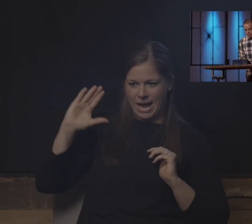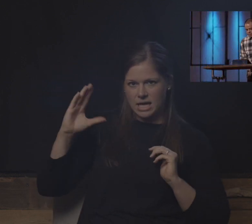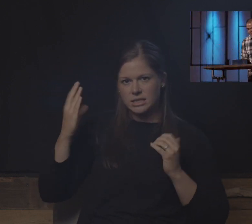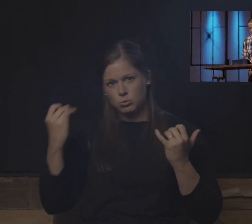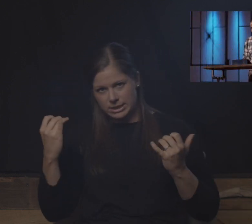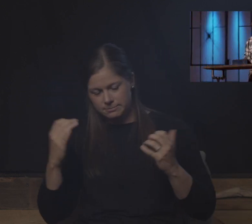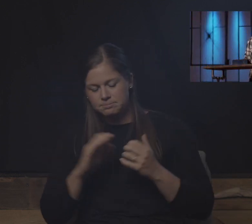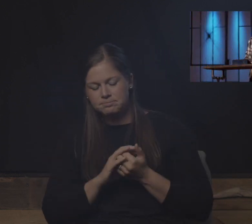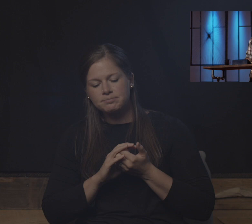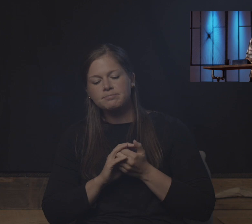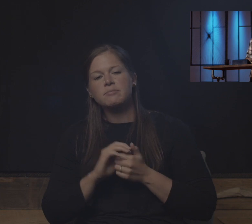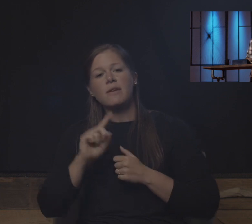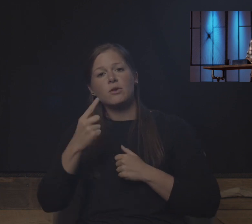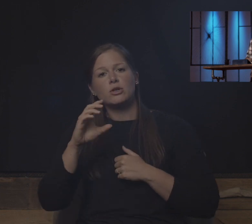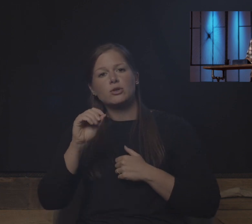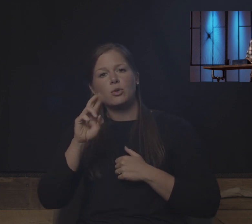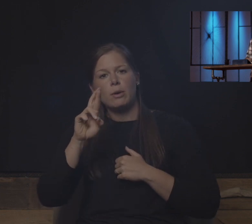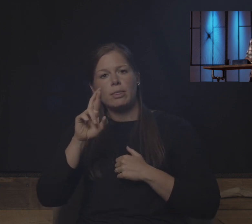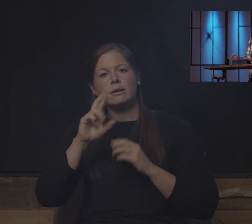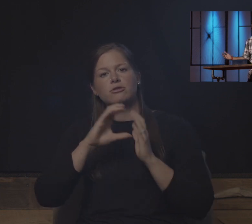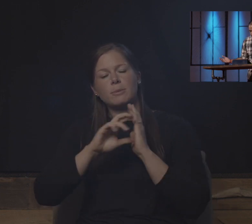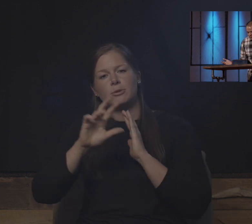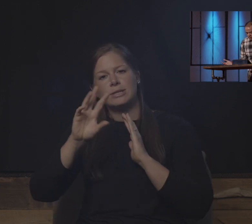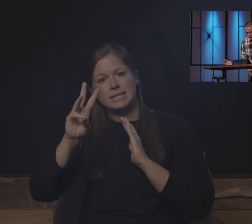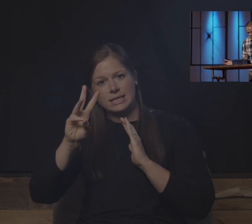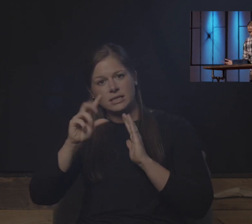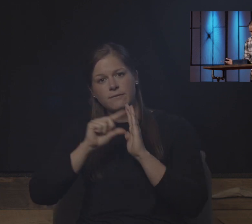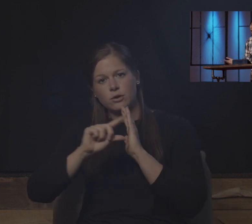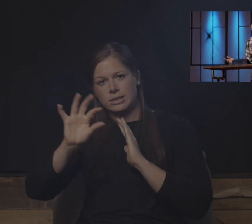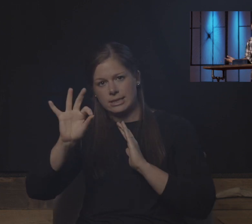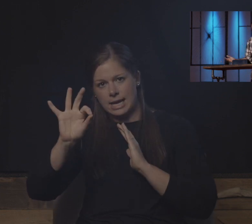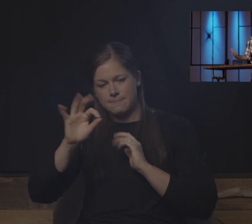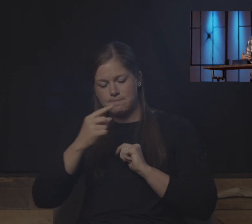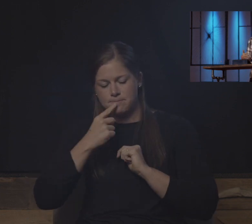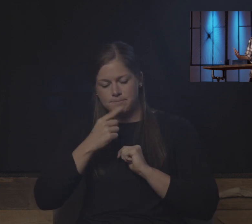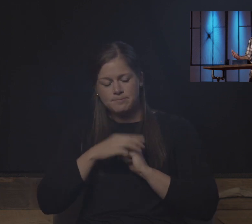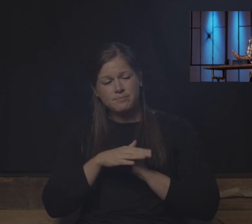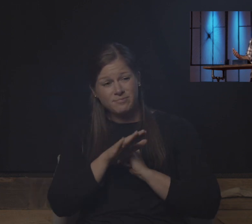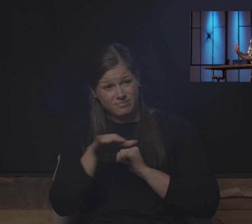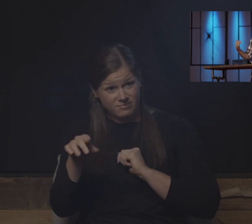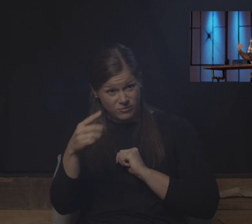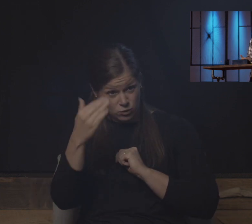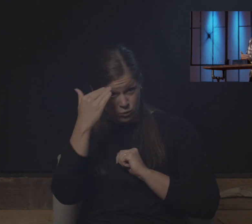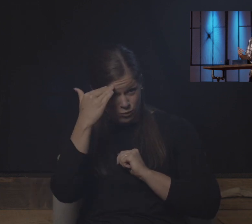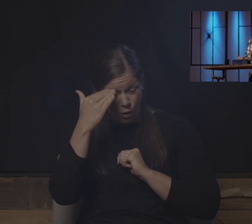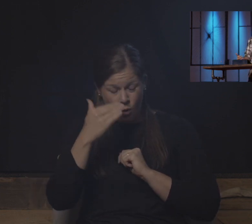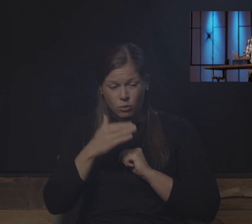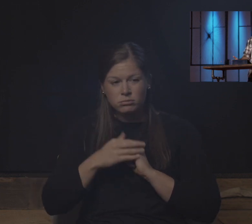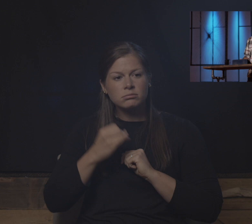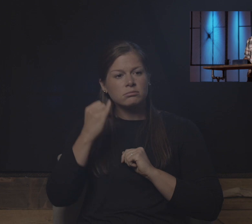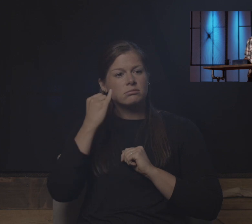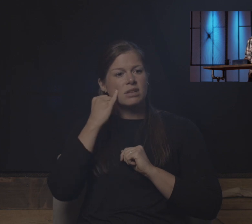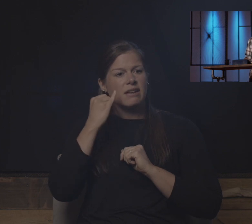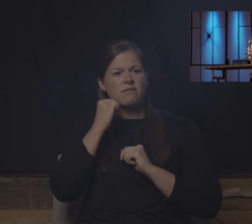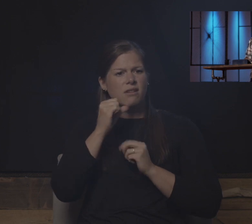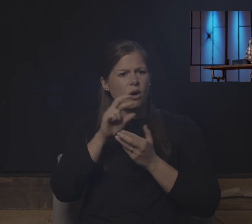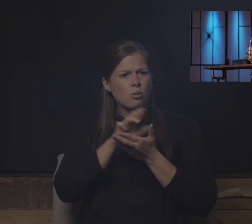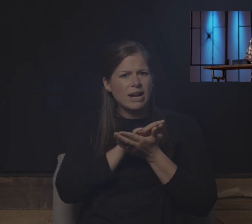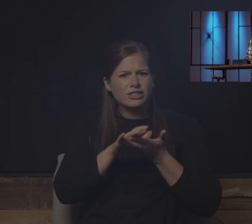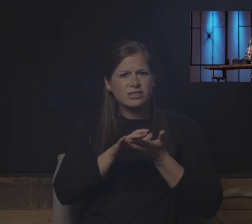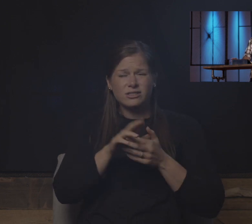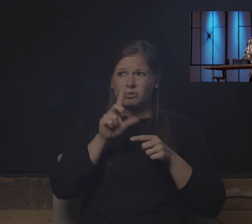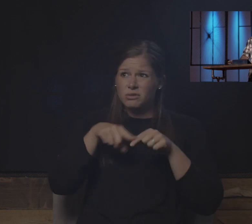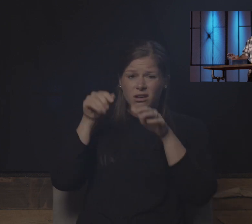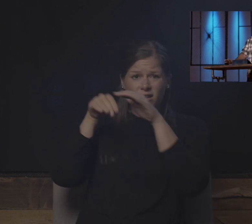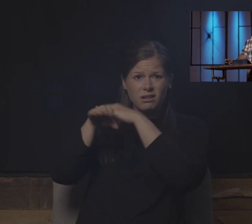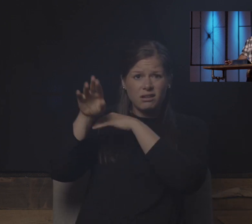Corinthians chapter 6, verse 9. Do you not know that the unrighteous will not inherit the kingdom of God?